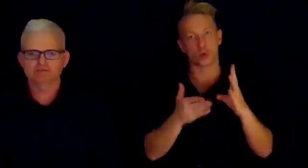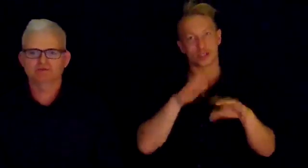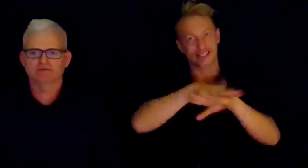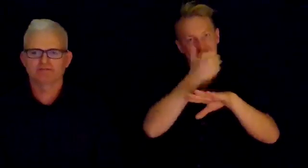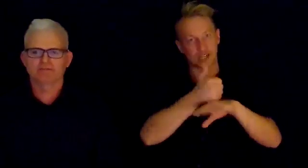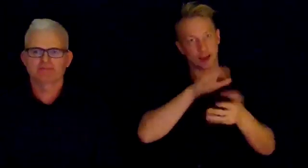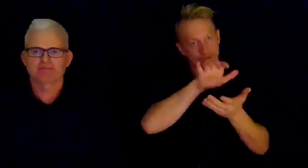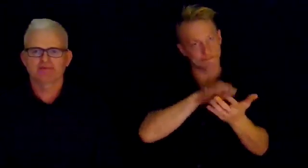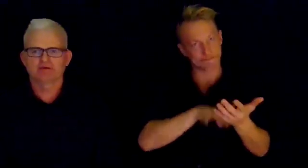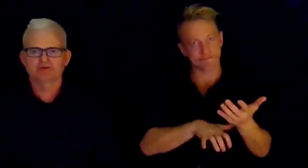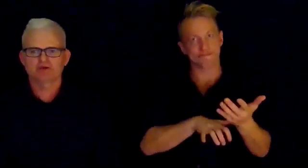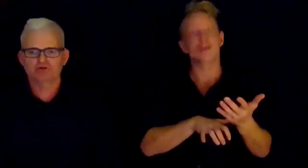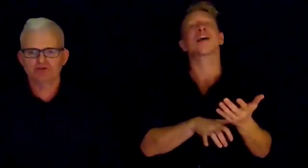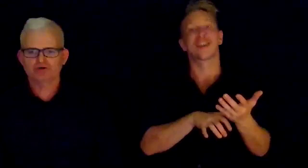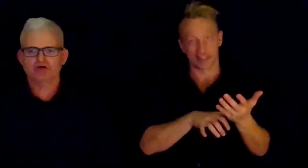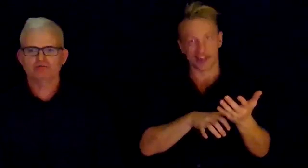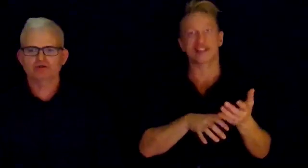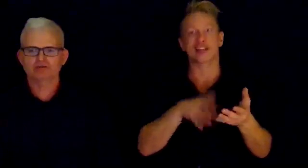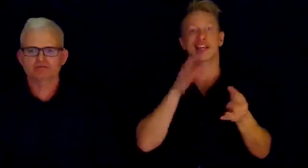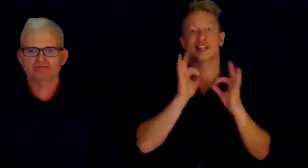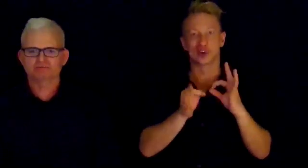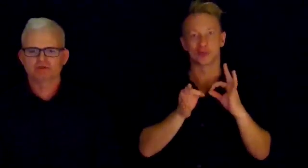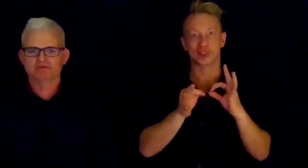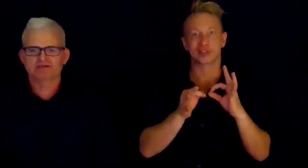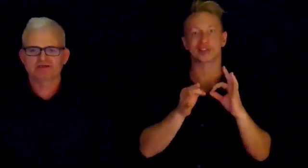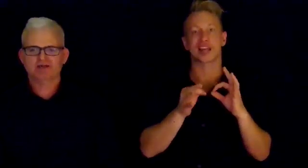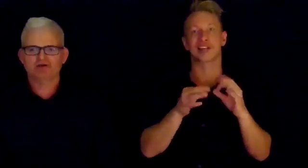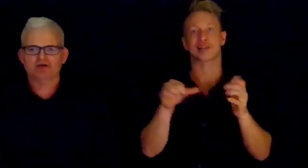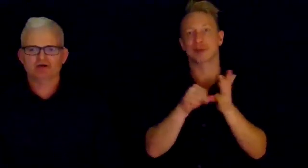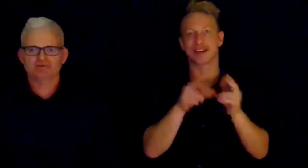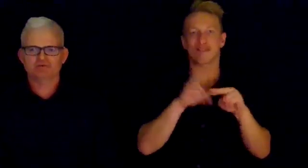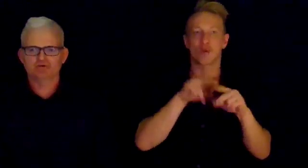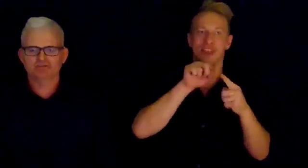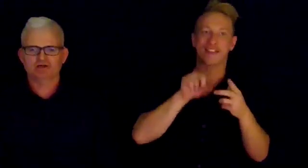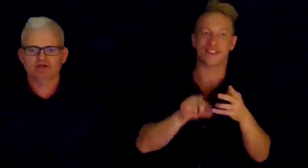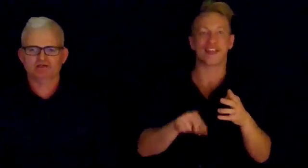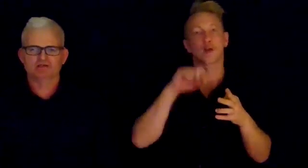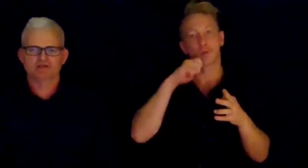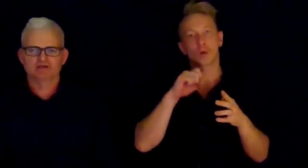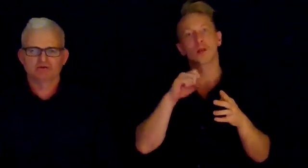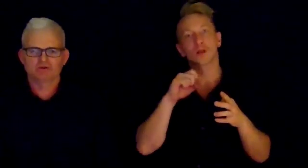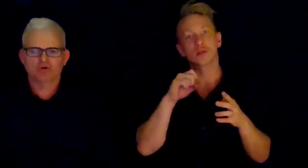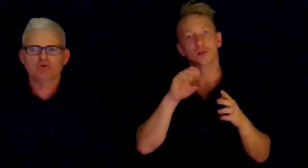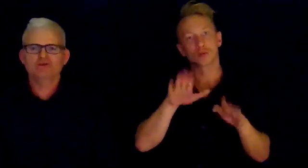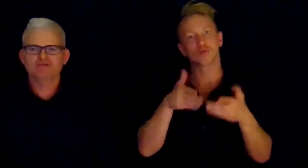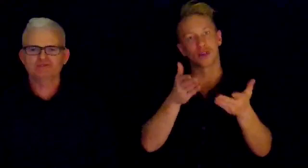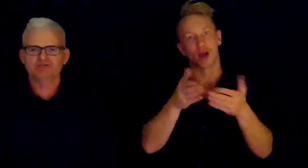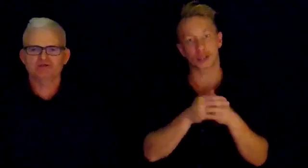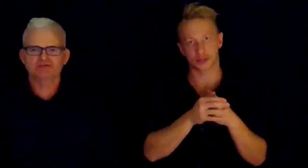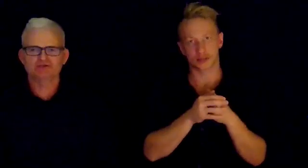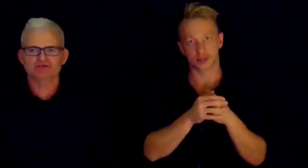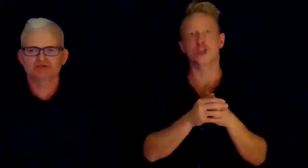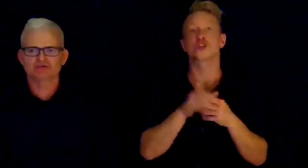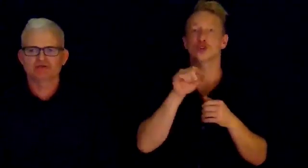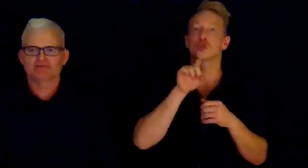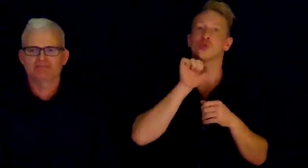place. So doing your homework, seeing how your life looks like with all the things you